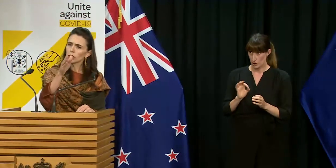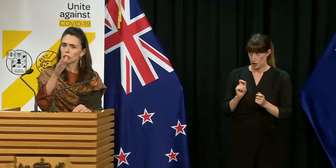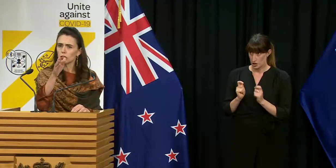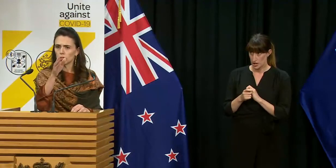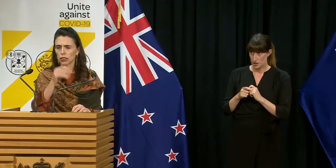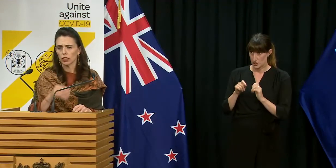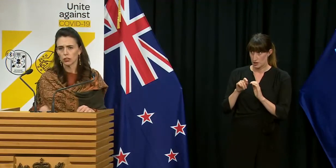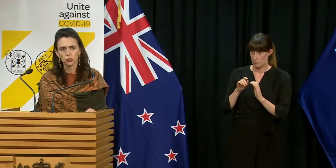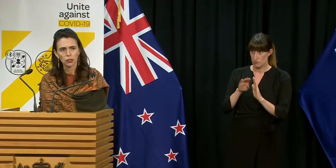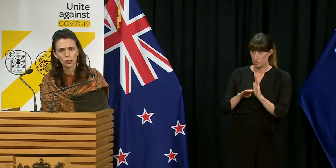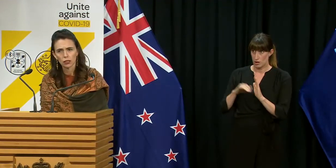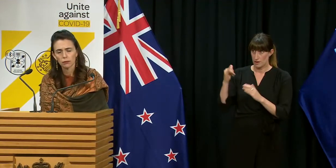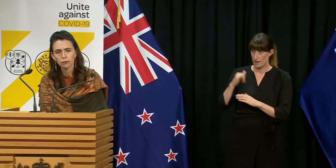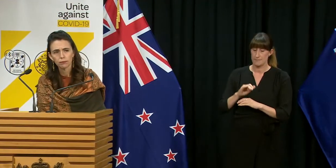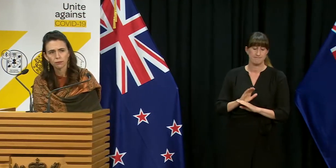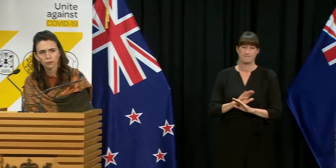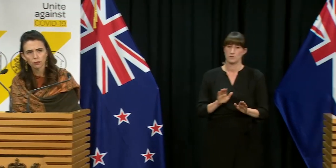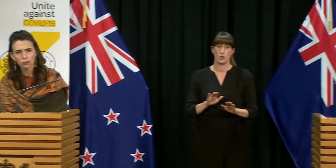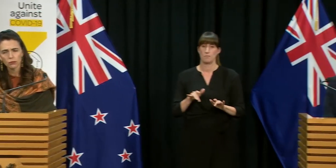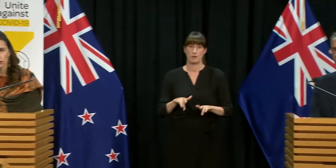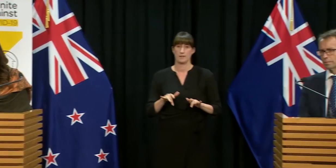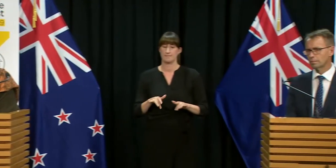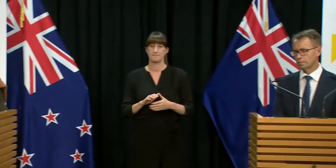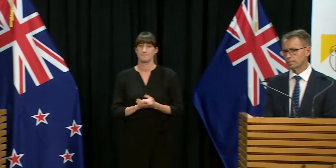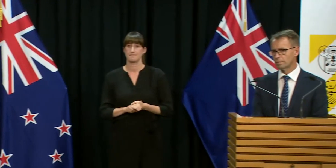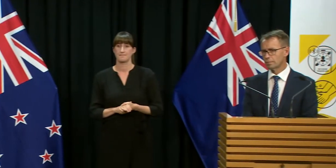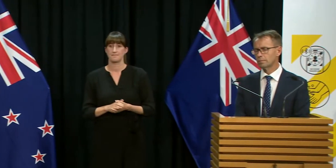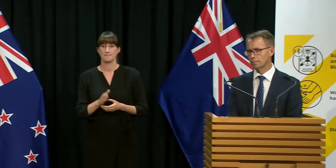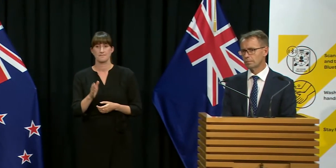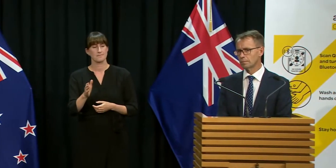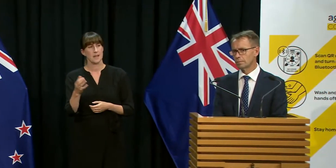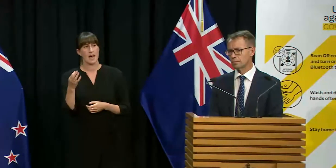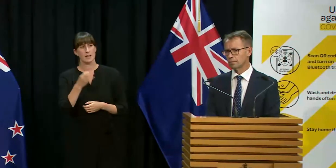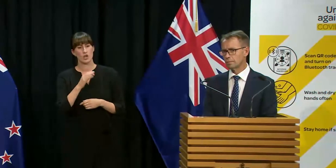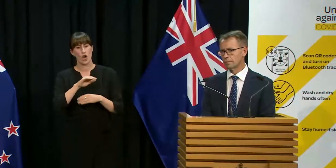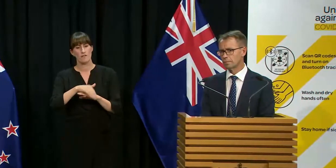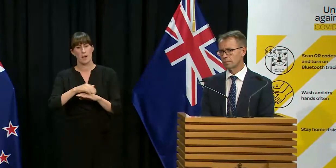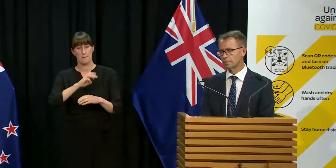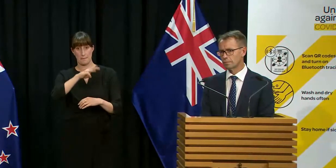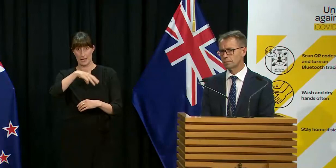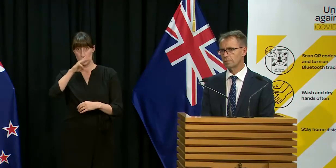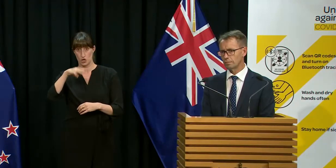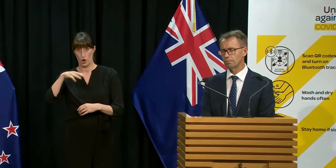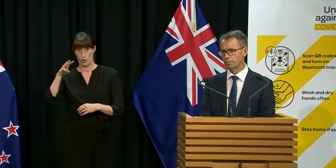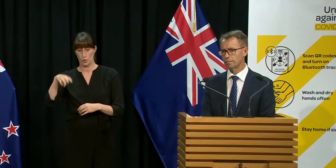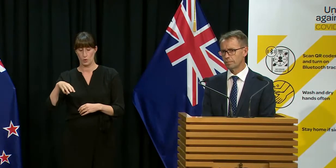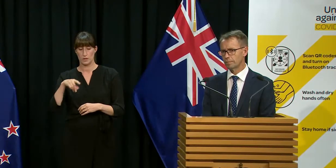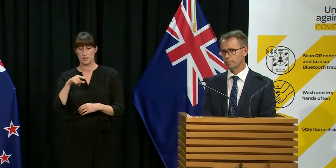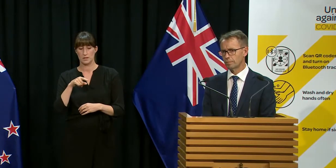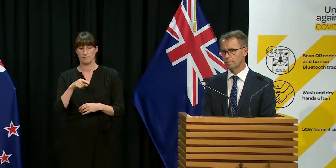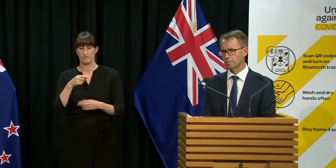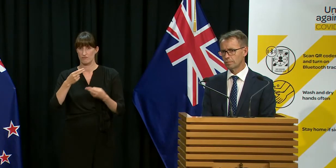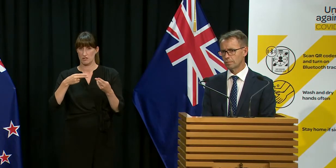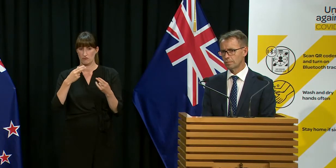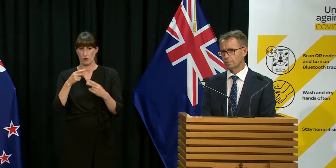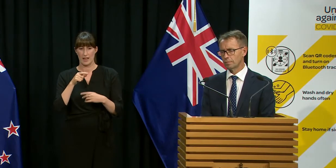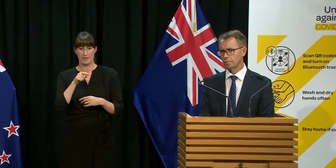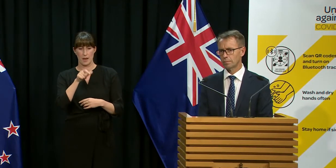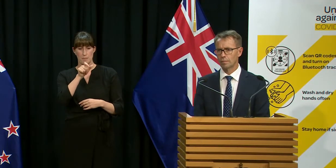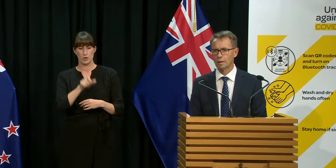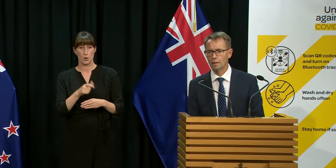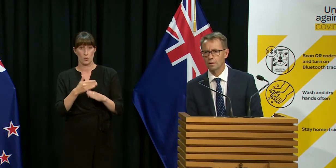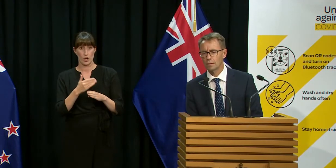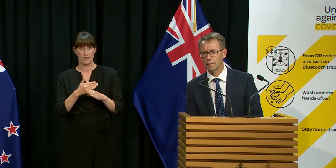Dr. I'll come to Jessica just for the... Dr. Bloomfield, just to follow up on the McDonald's question, when you said the nature of their role, do you mean that they didn't